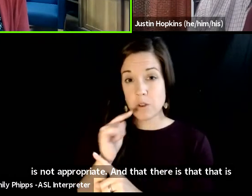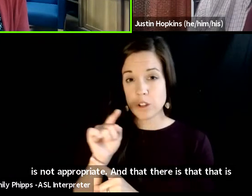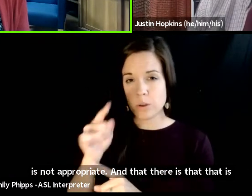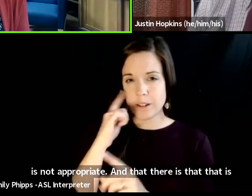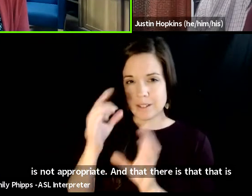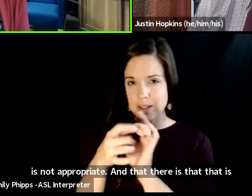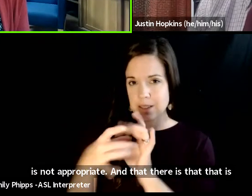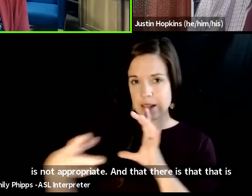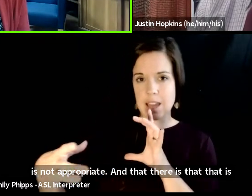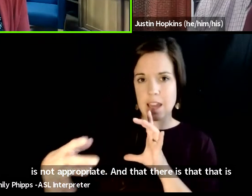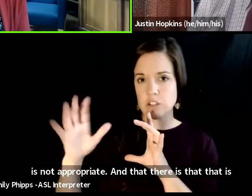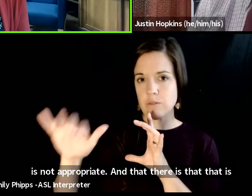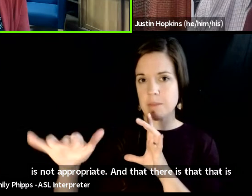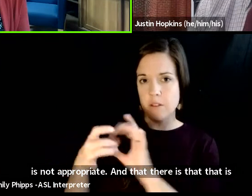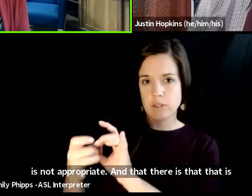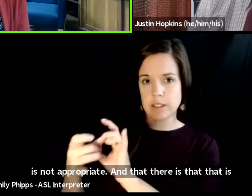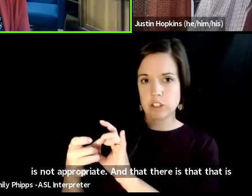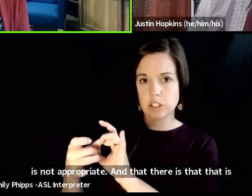from that relationship.